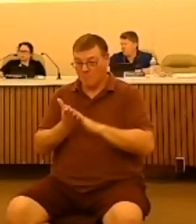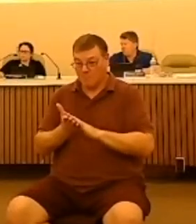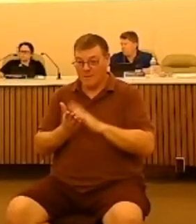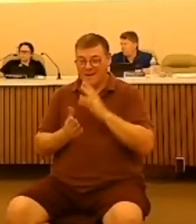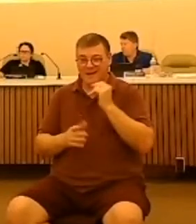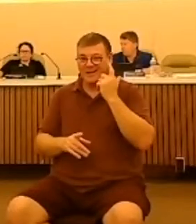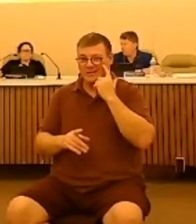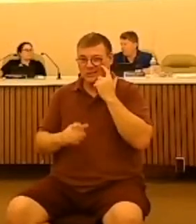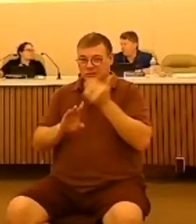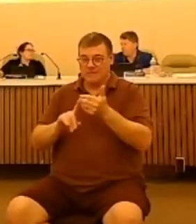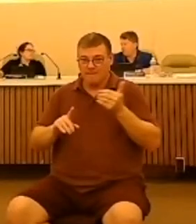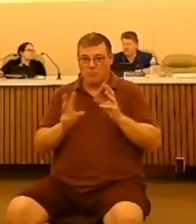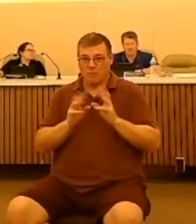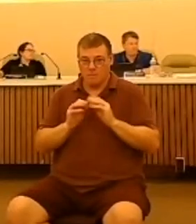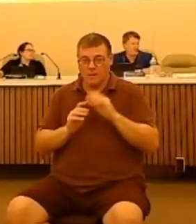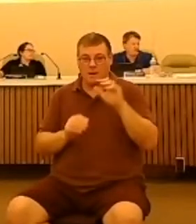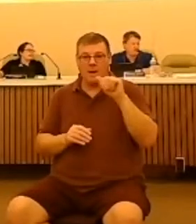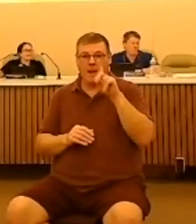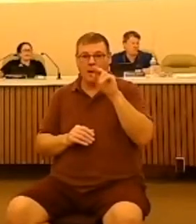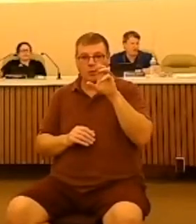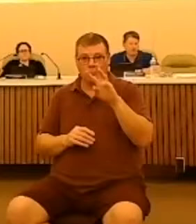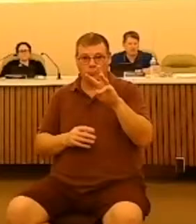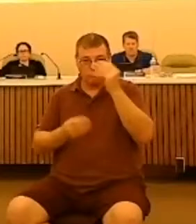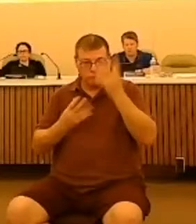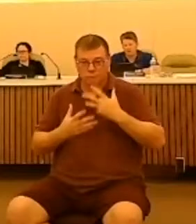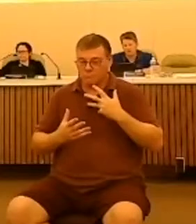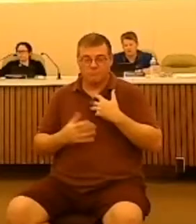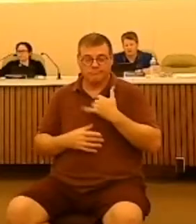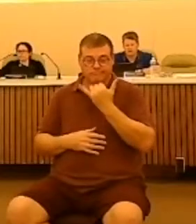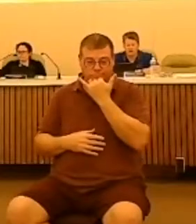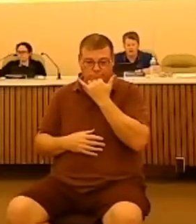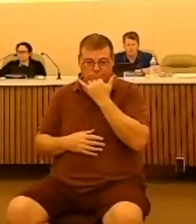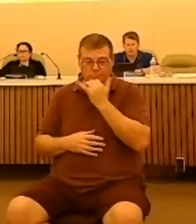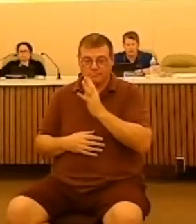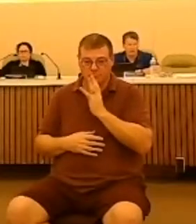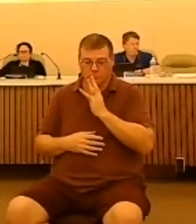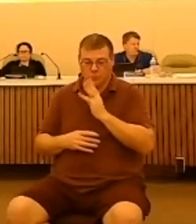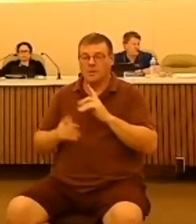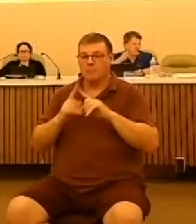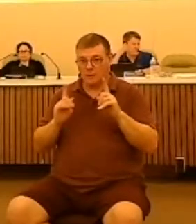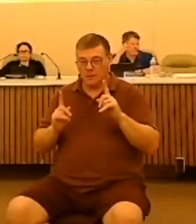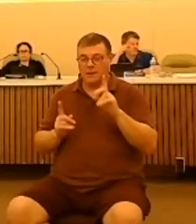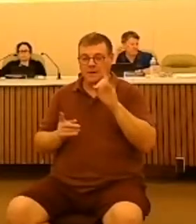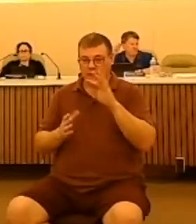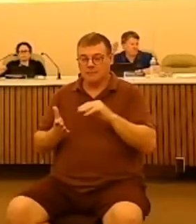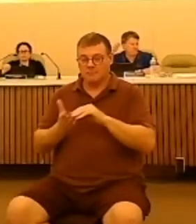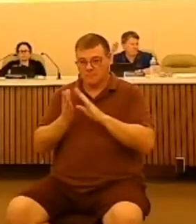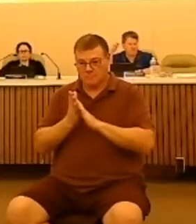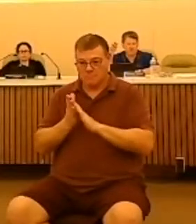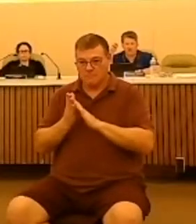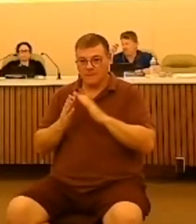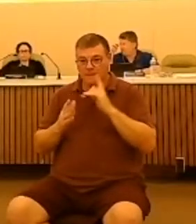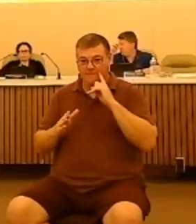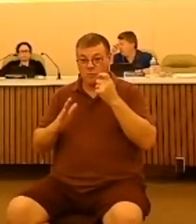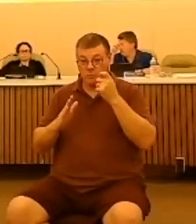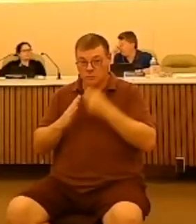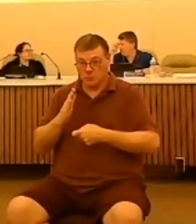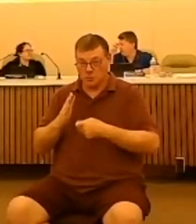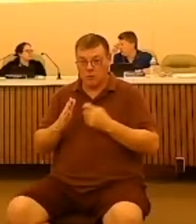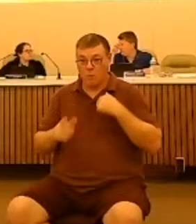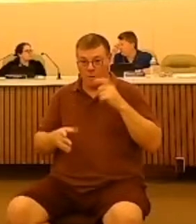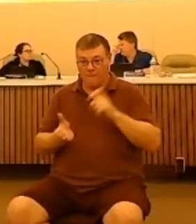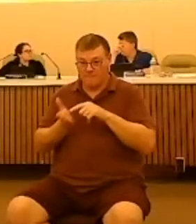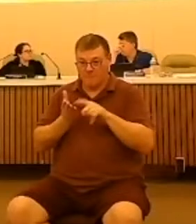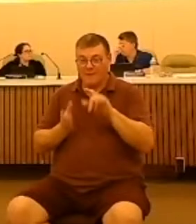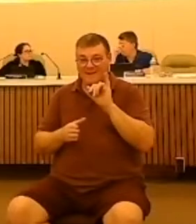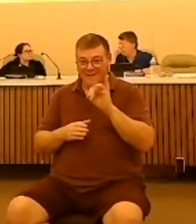just before the meeting, Andrew got an update saying, oh, I misspoke. But they put in for the charge that we have to pay